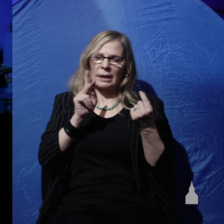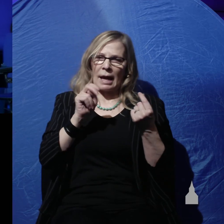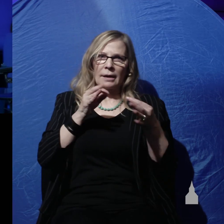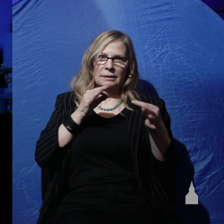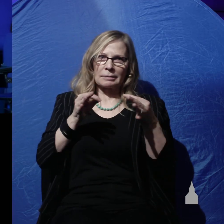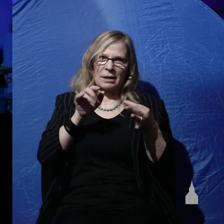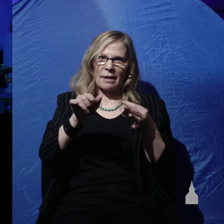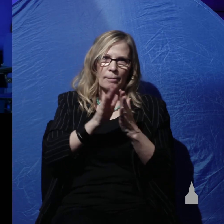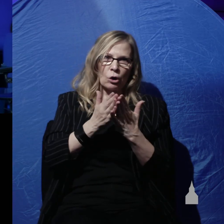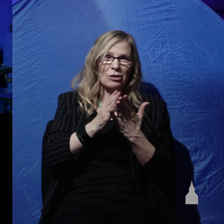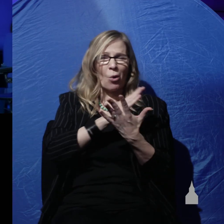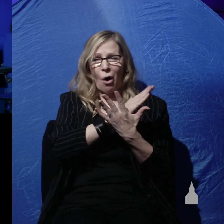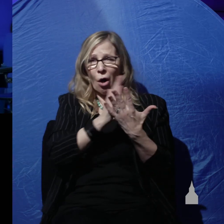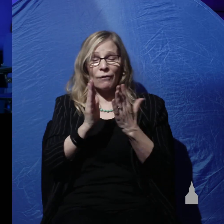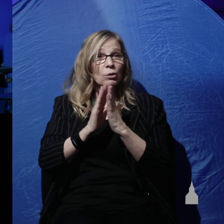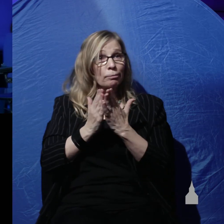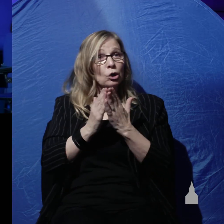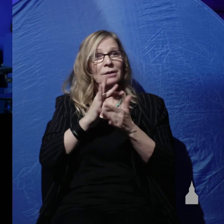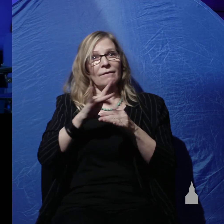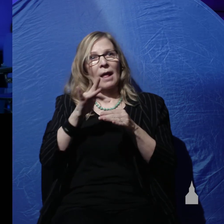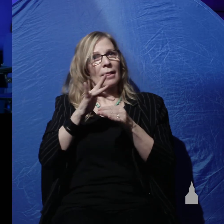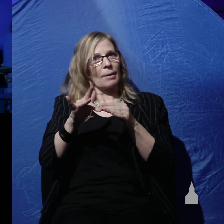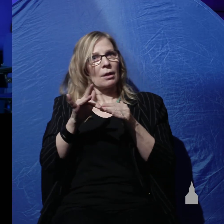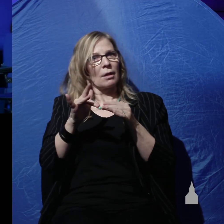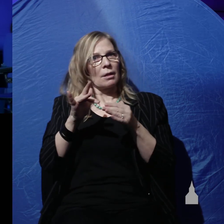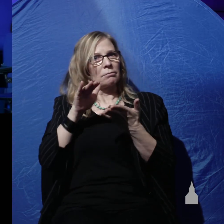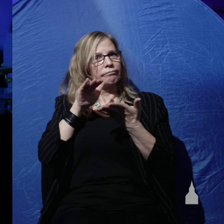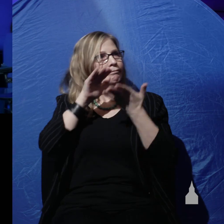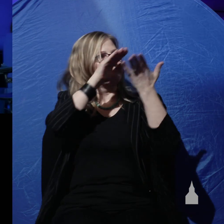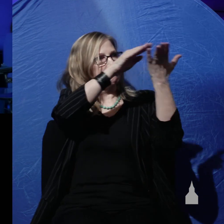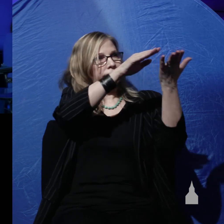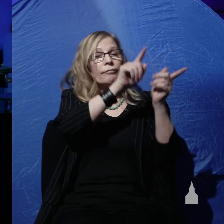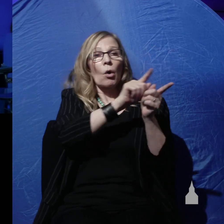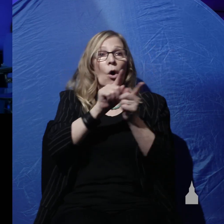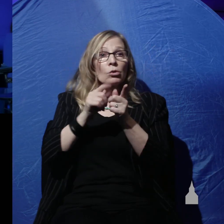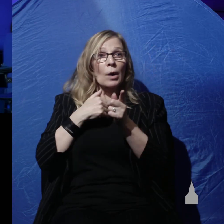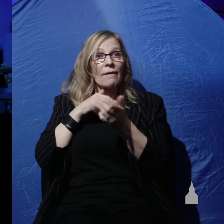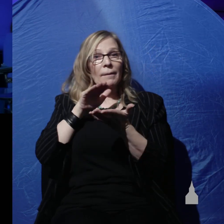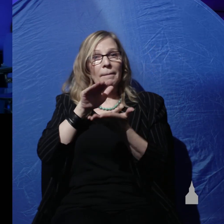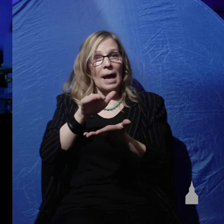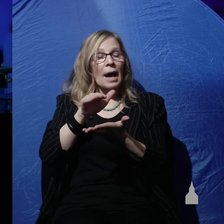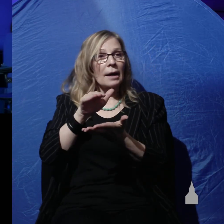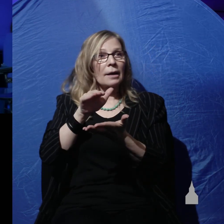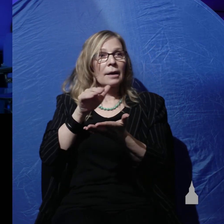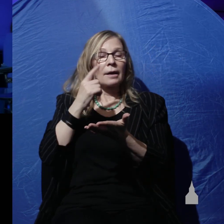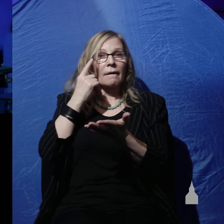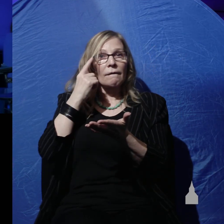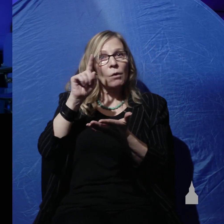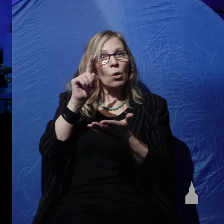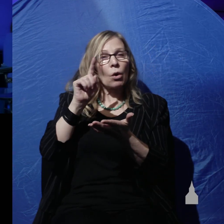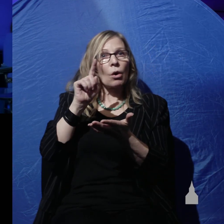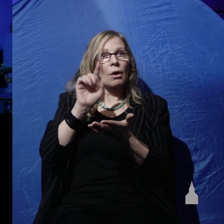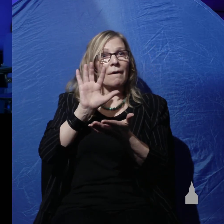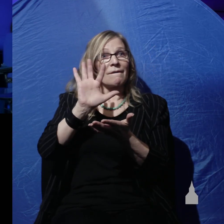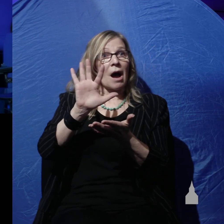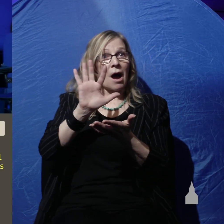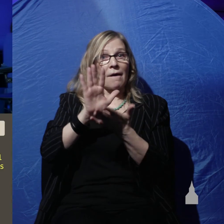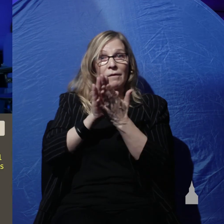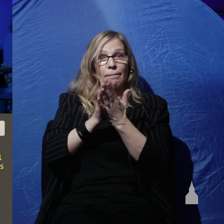those those books are all available as a pack we also have a pack for five books actually more